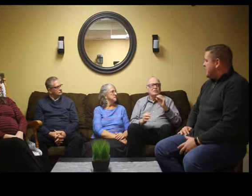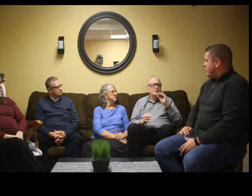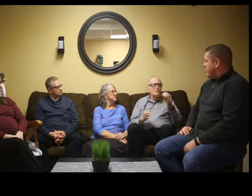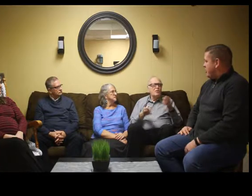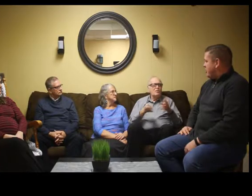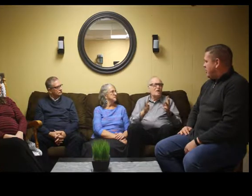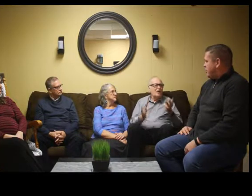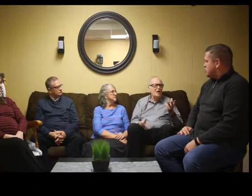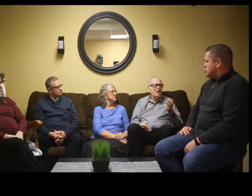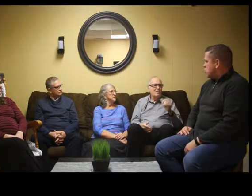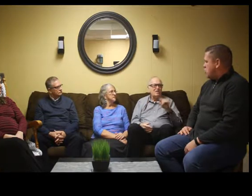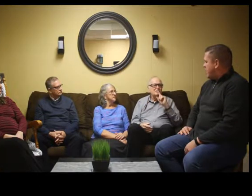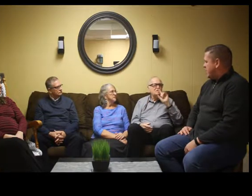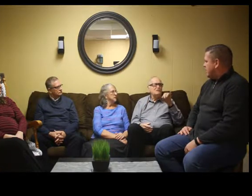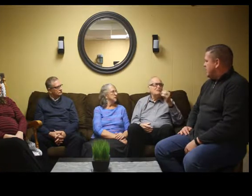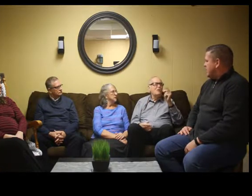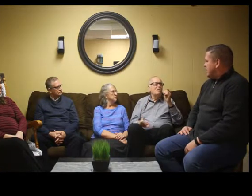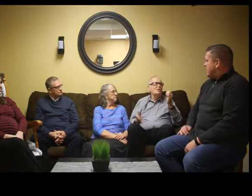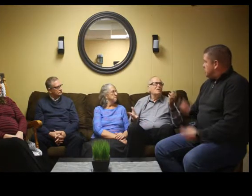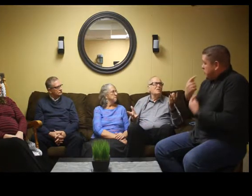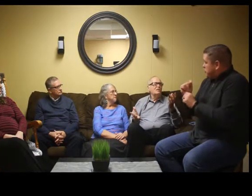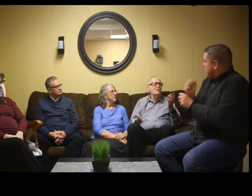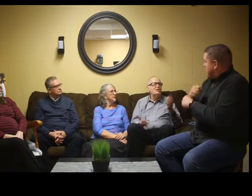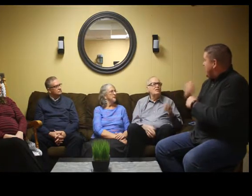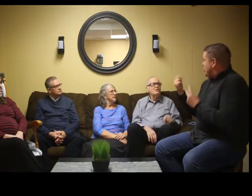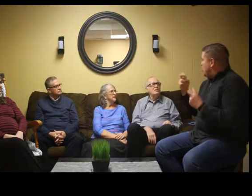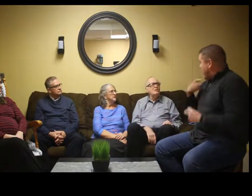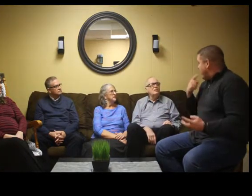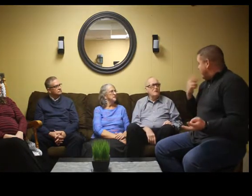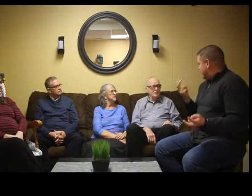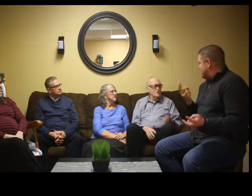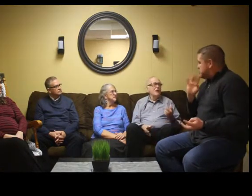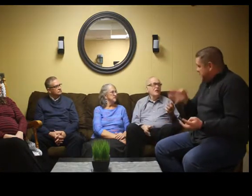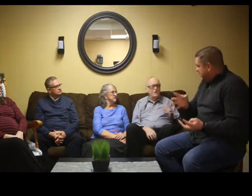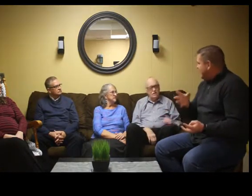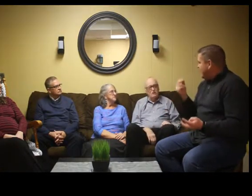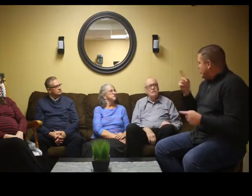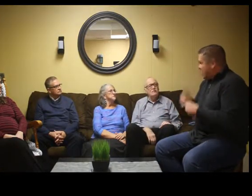speaker, and there's just no way. So they were trying to make you hearing speak, and you can't